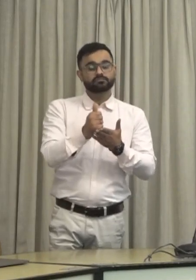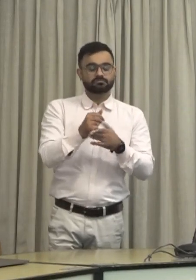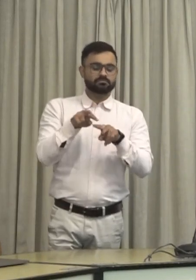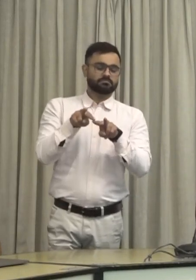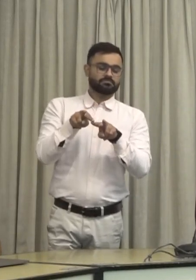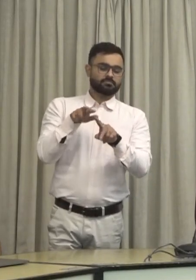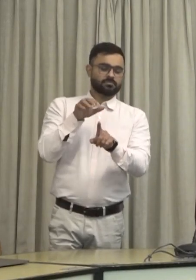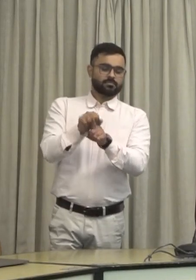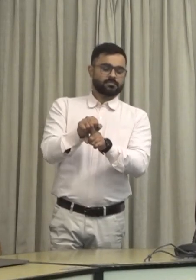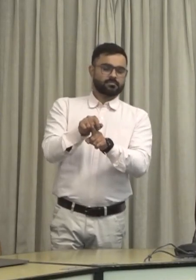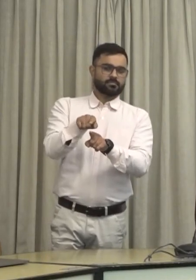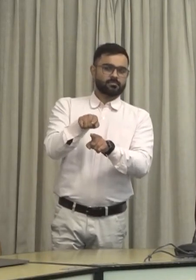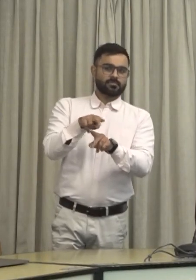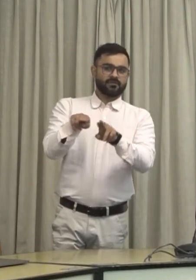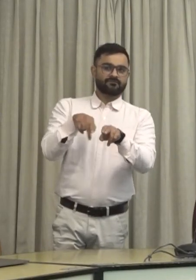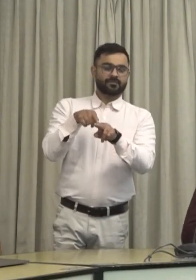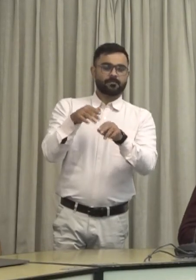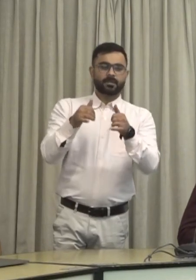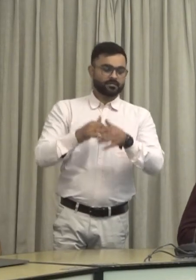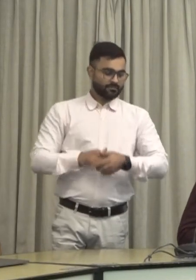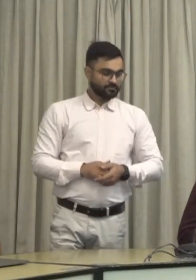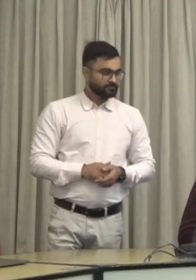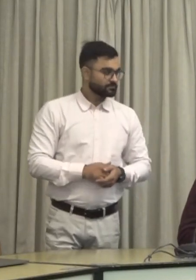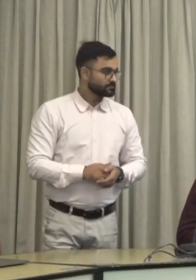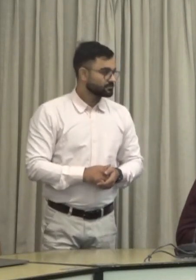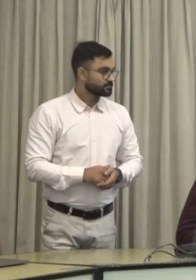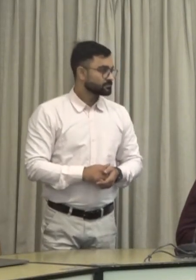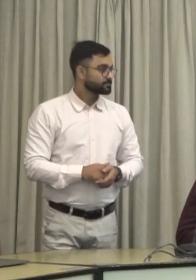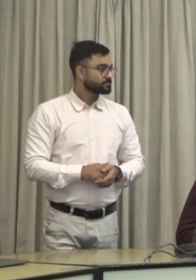suspect foul play by the family.